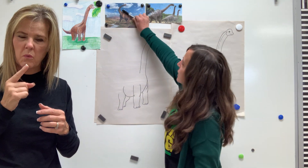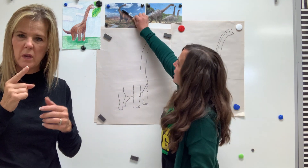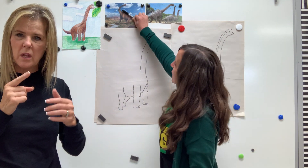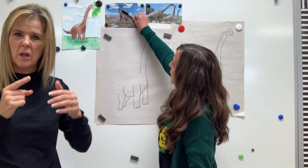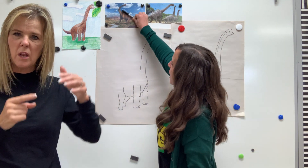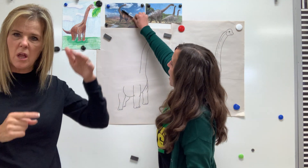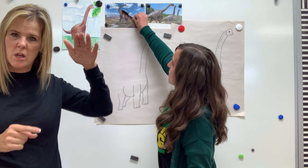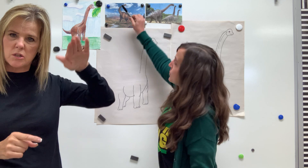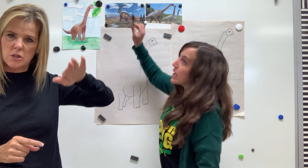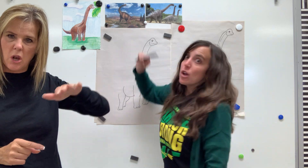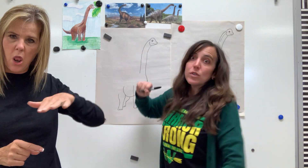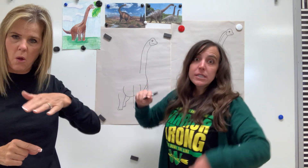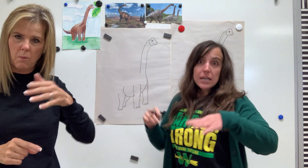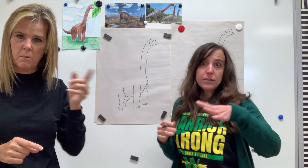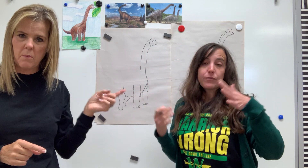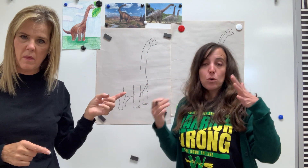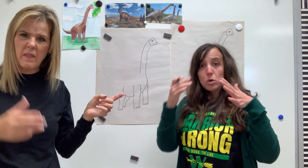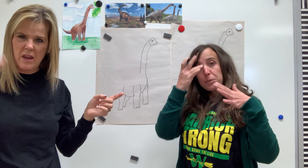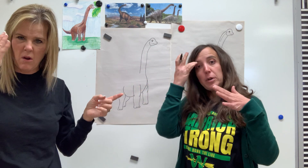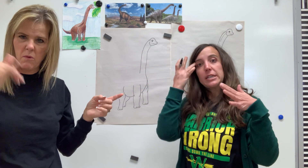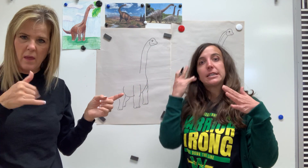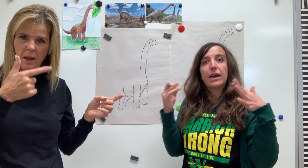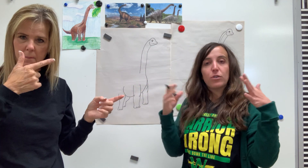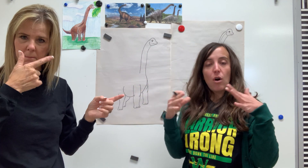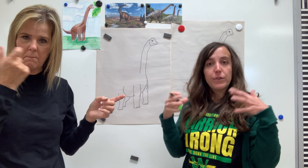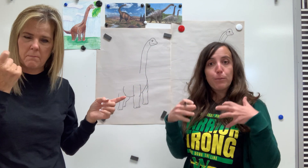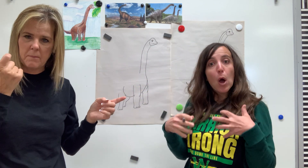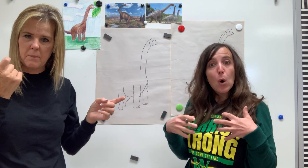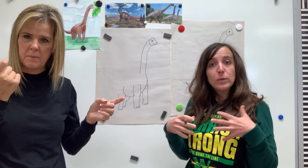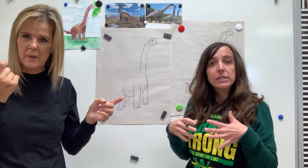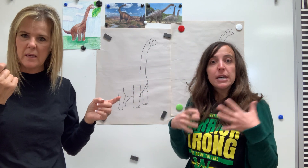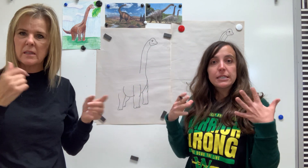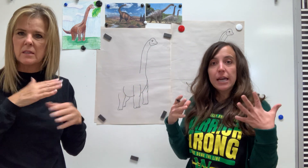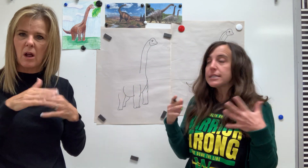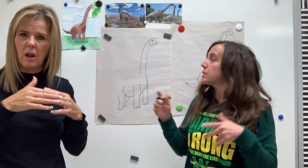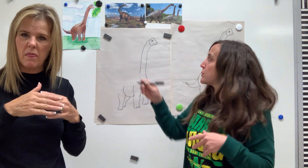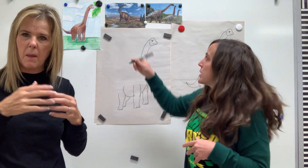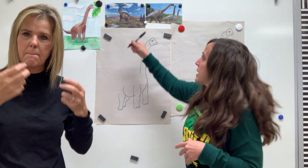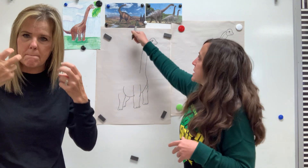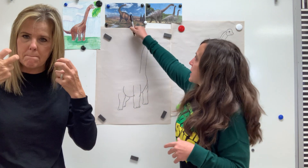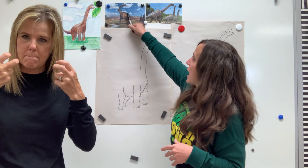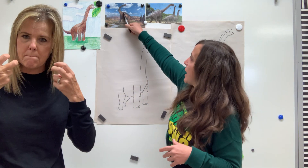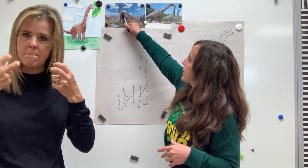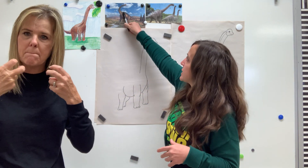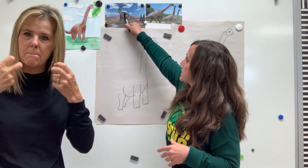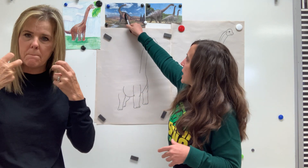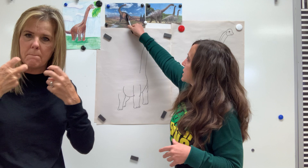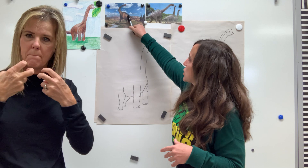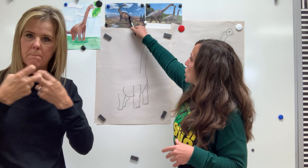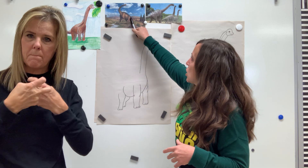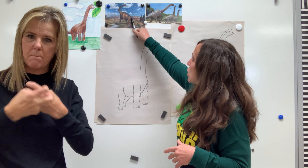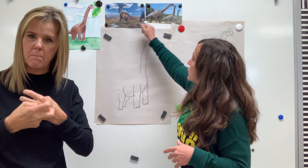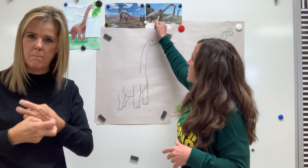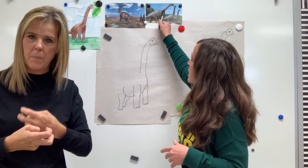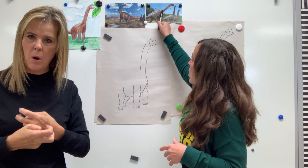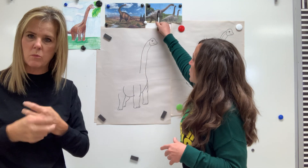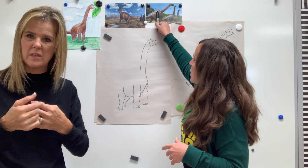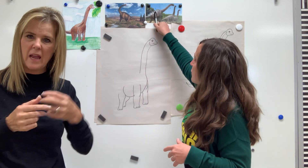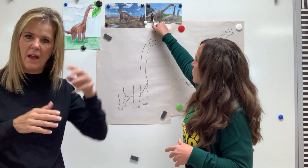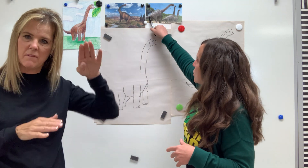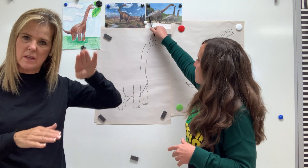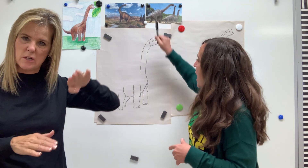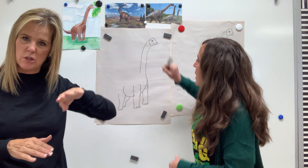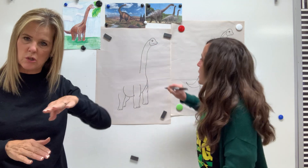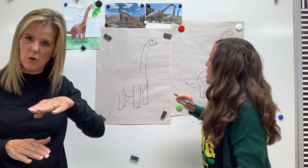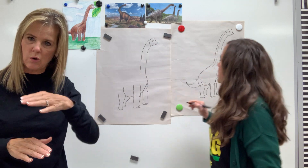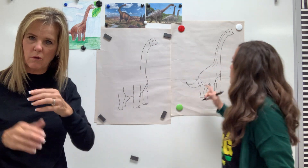back. They know this because, of course, putting together all the bones, scientists realized that they had this nice curve down